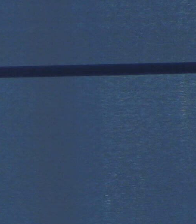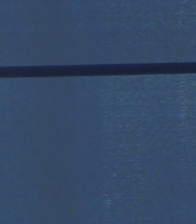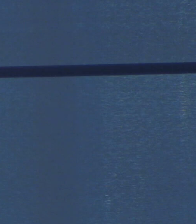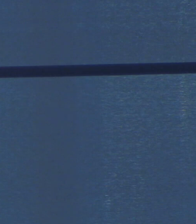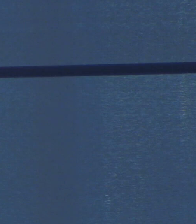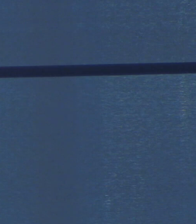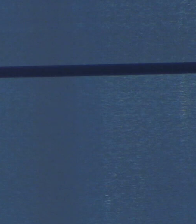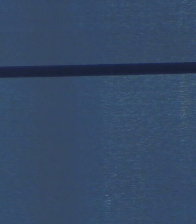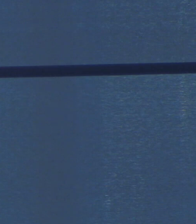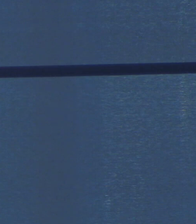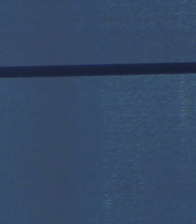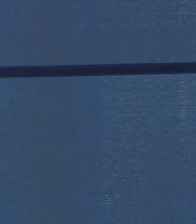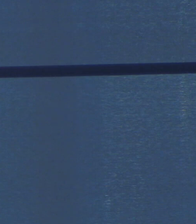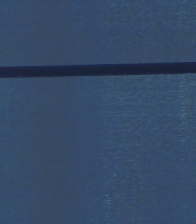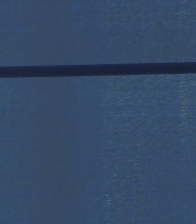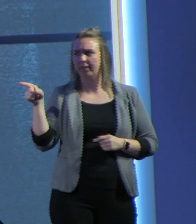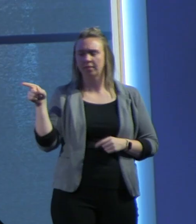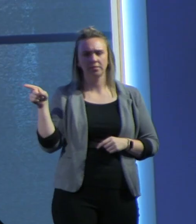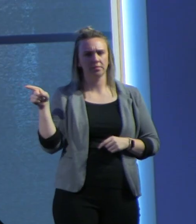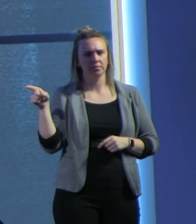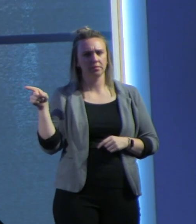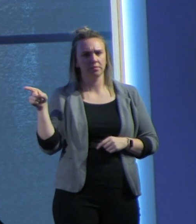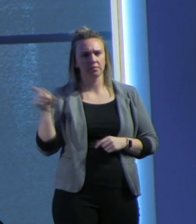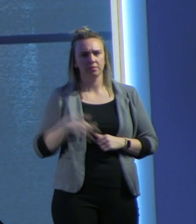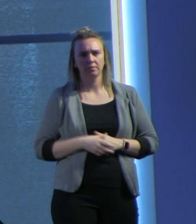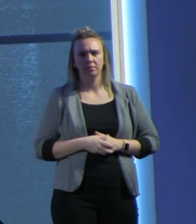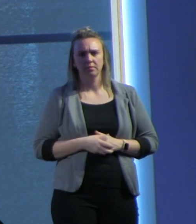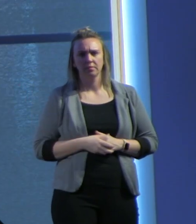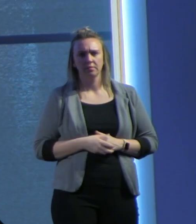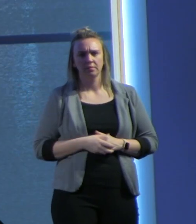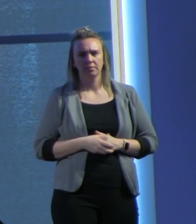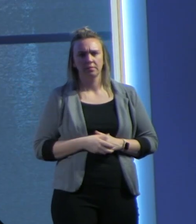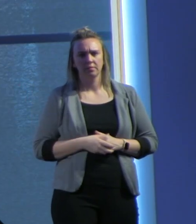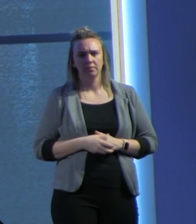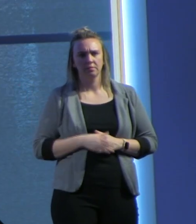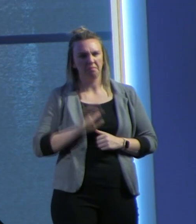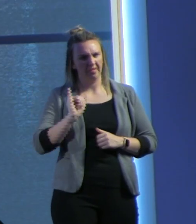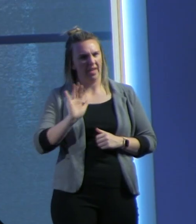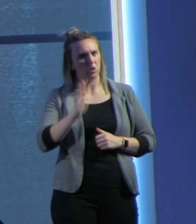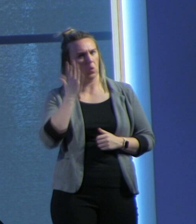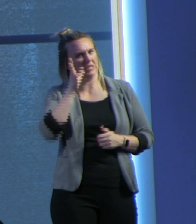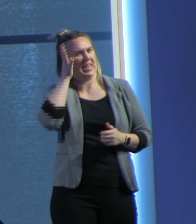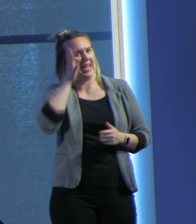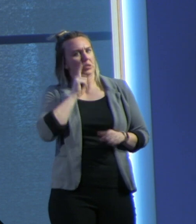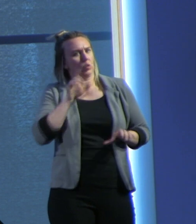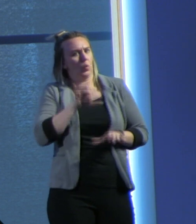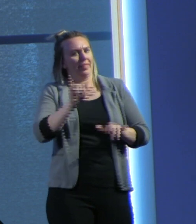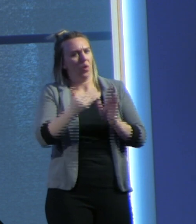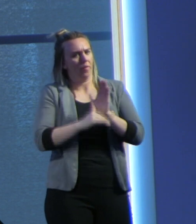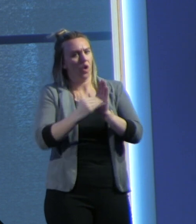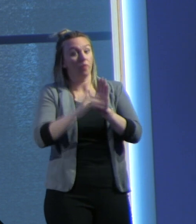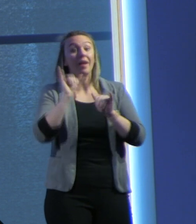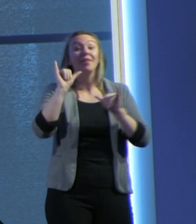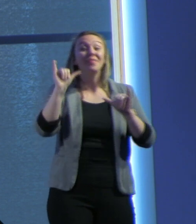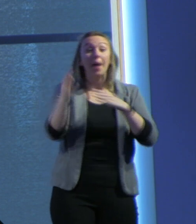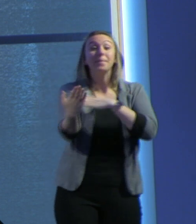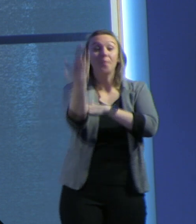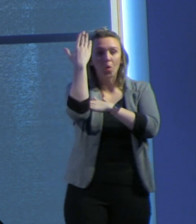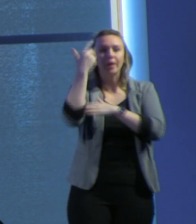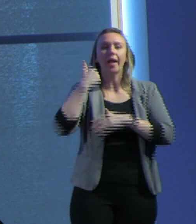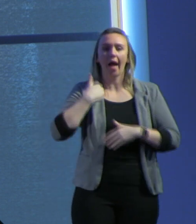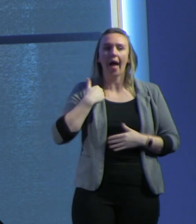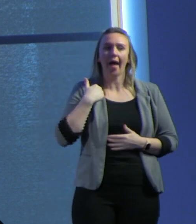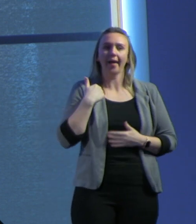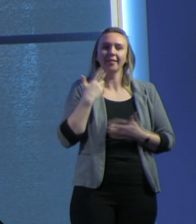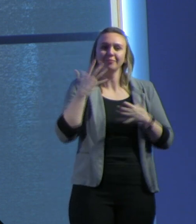arm way back and coming back like this. And that morning, I had been swimming on my